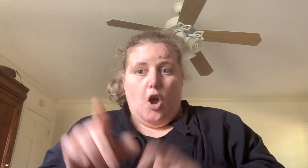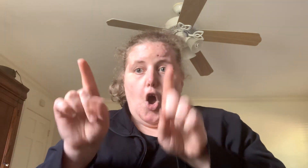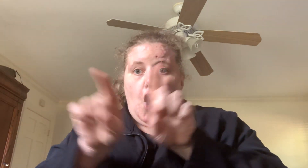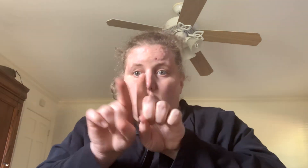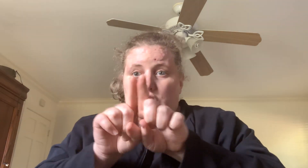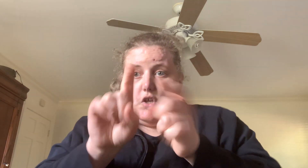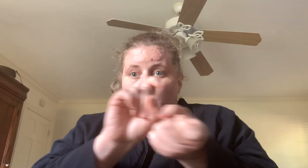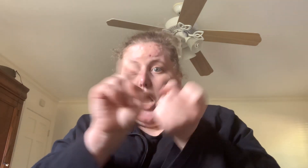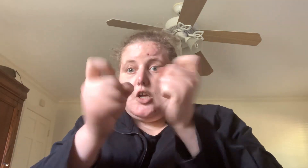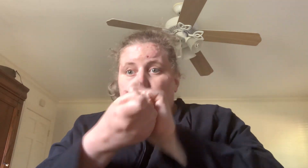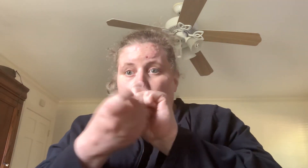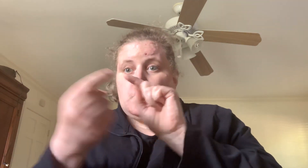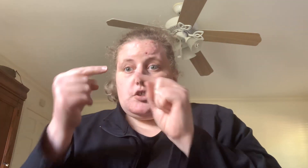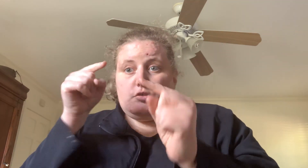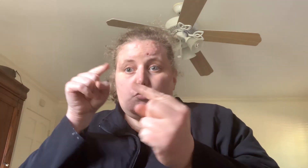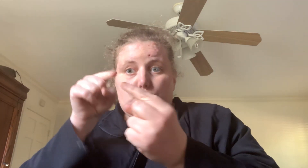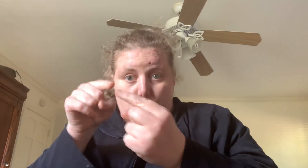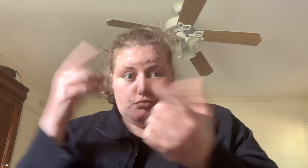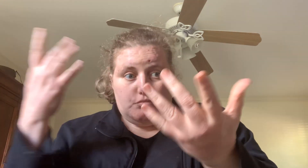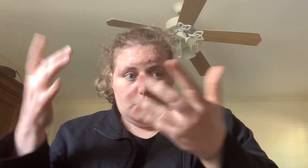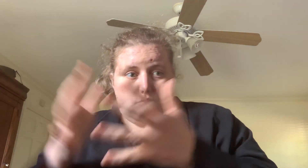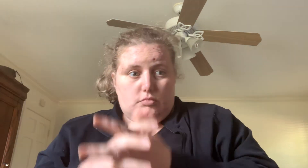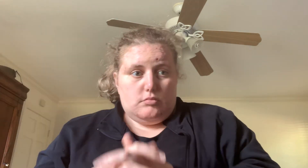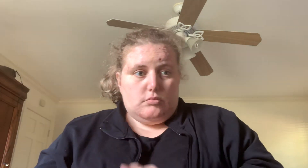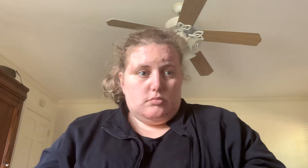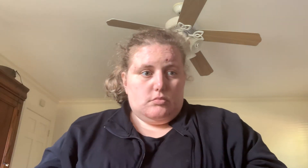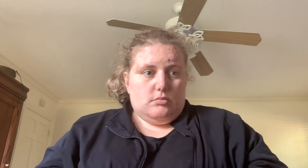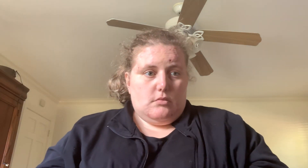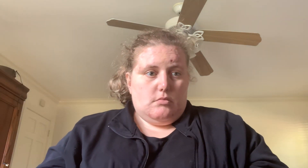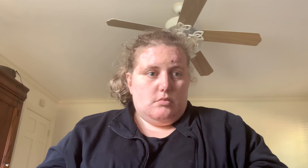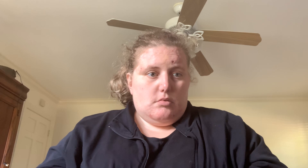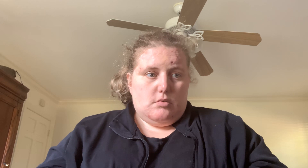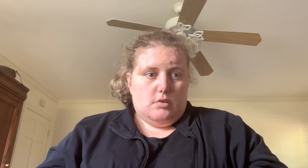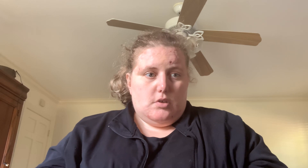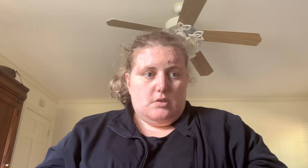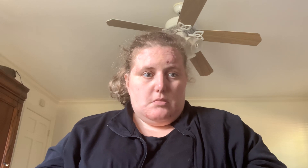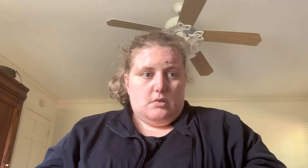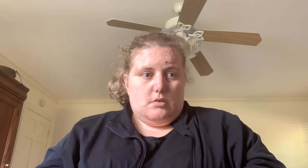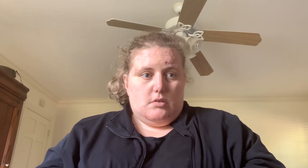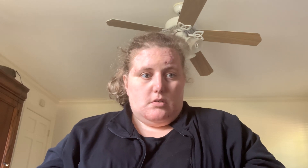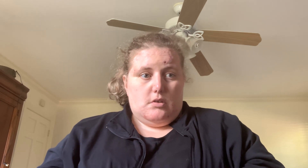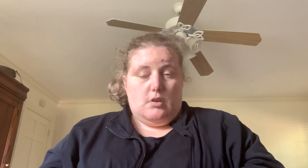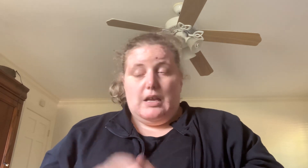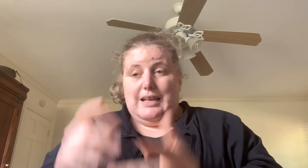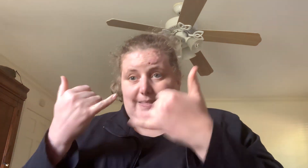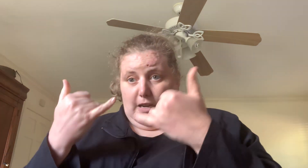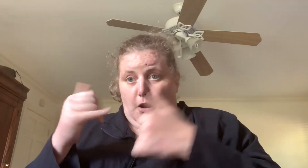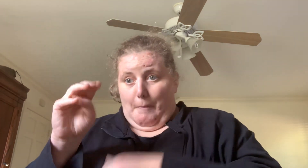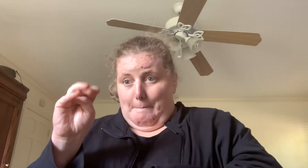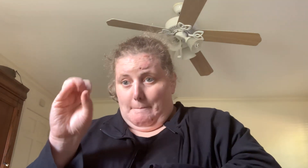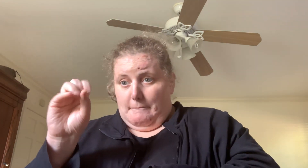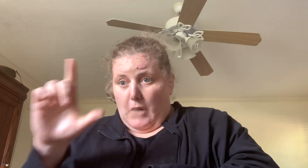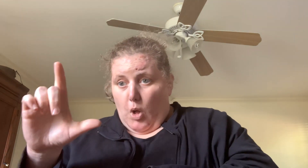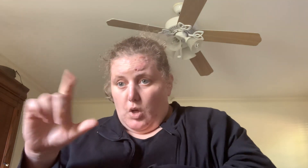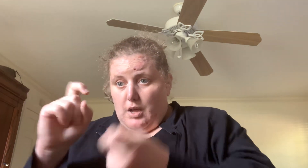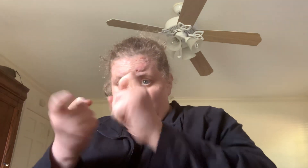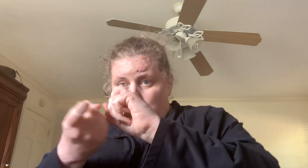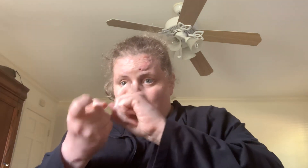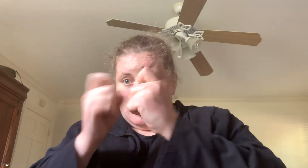from moles to gram. Last time we were going from grams to moles. So the first thing is we have to